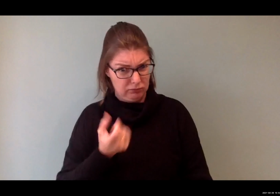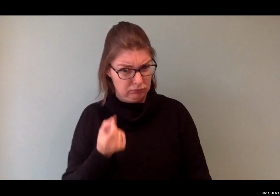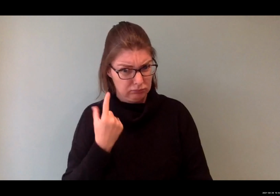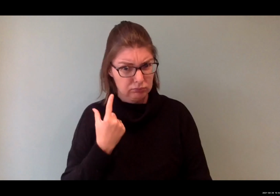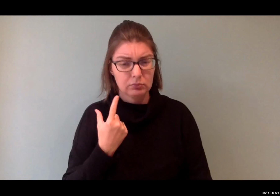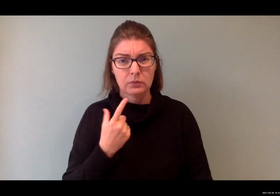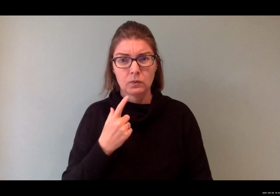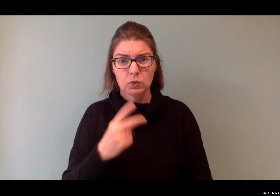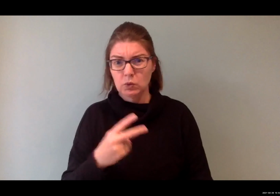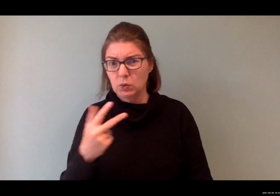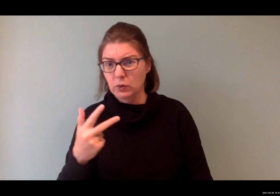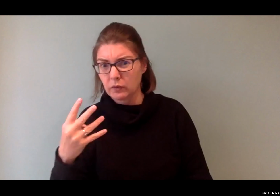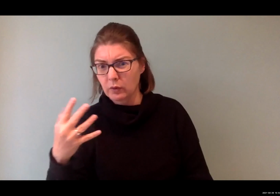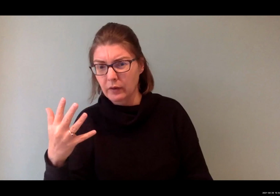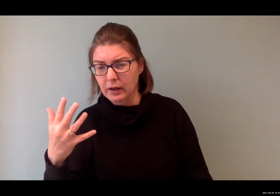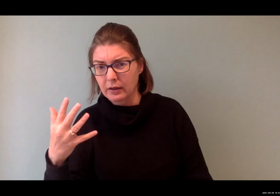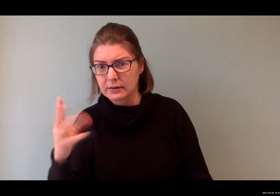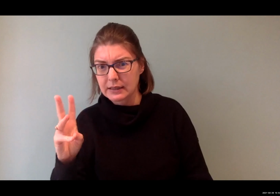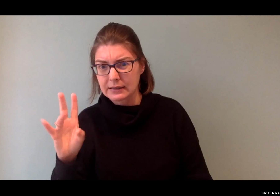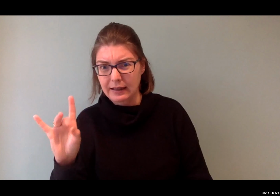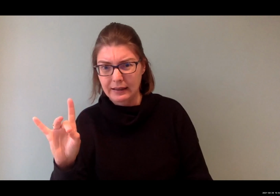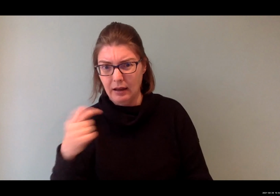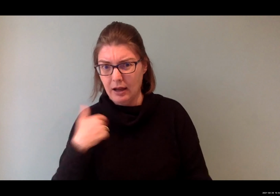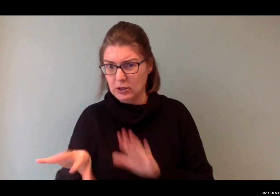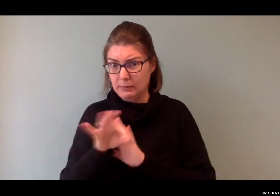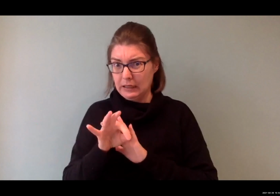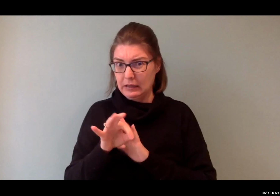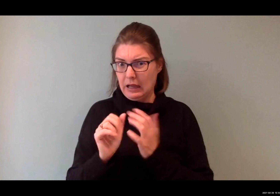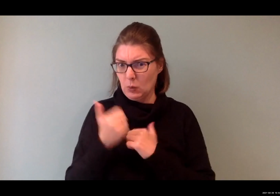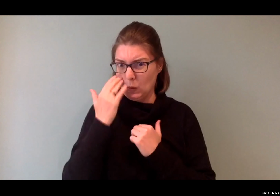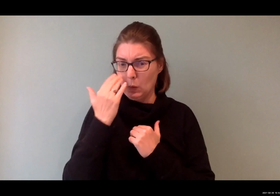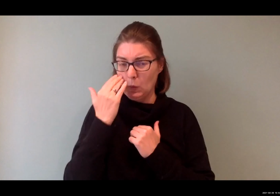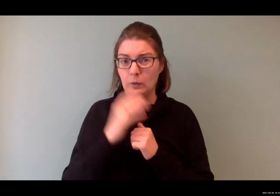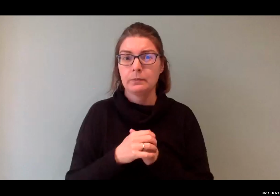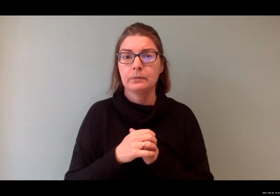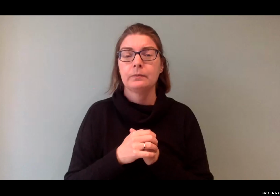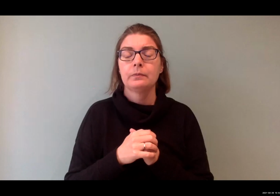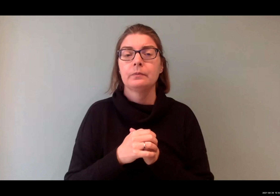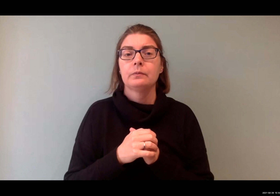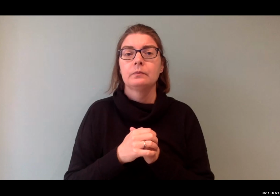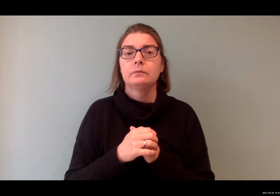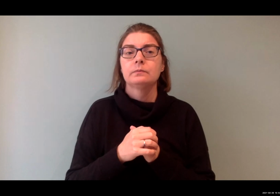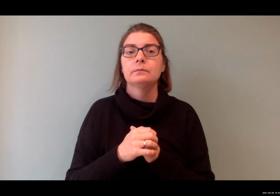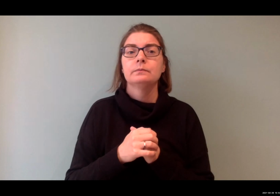2, 3, 4, 6, 8. Which one? Yeah, so